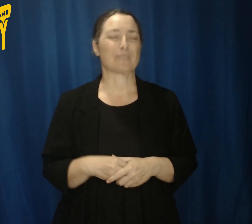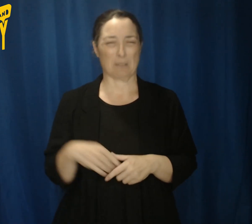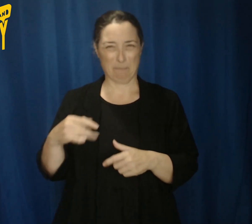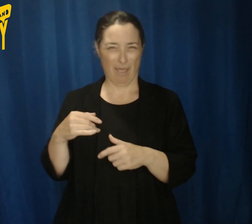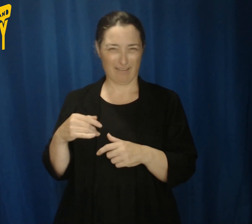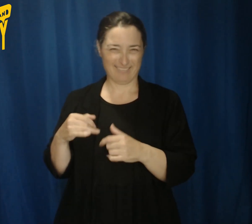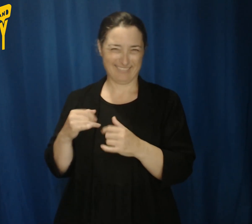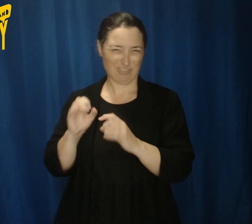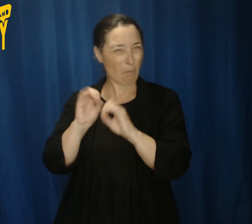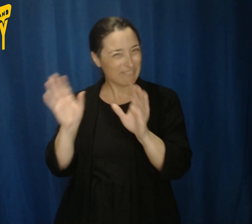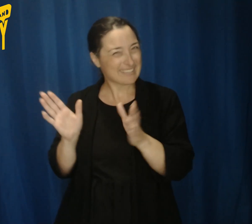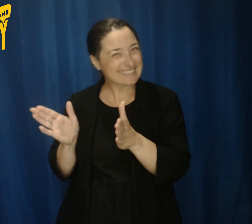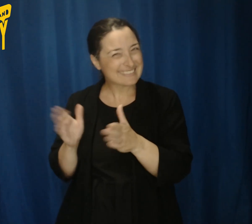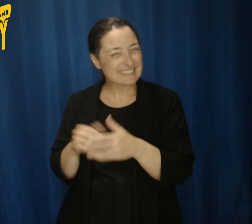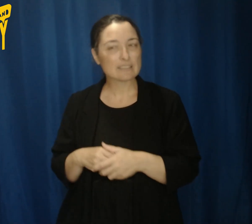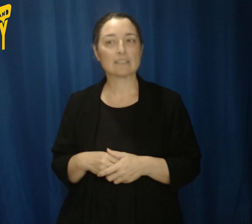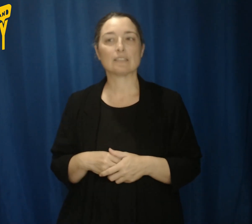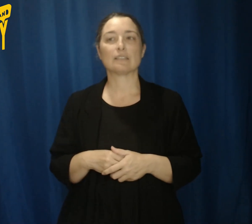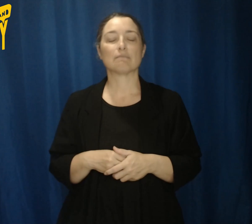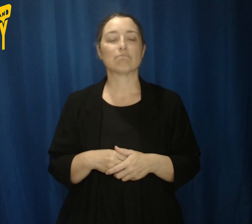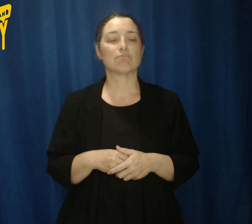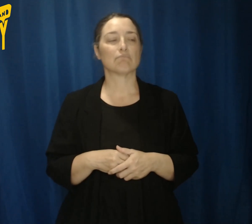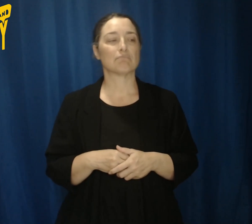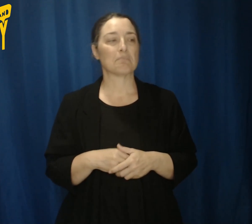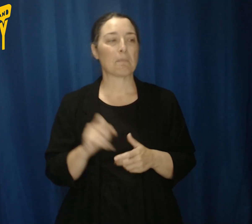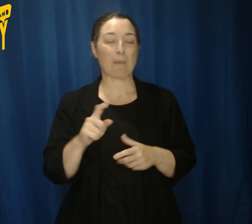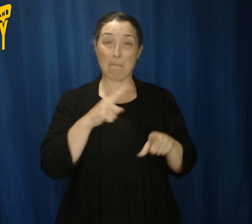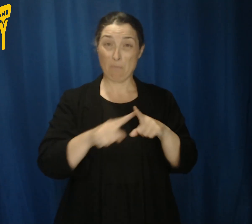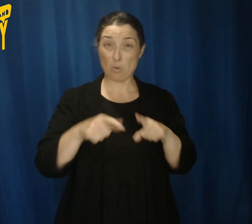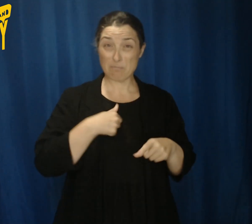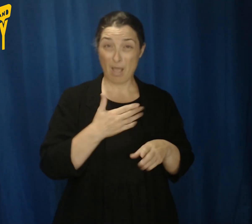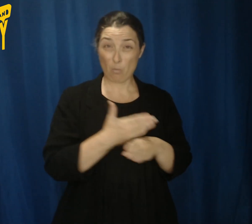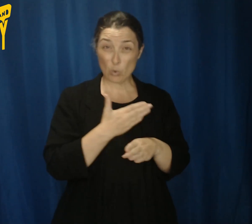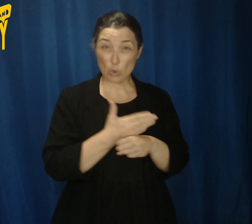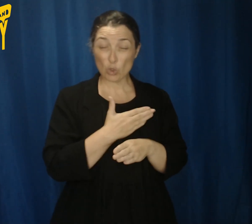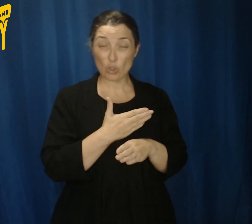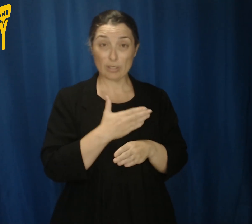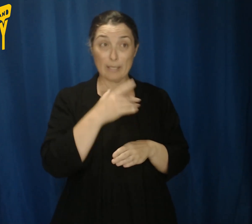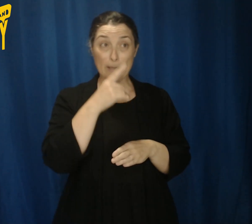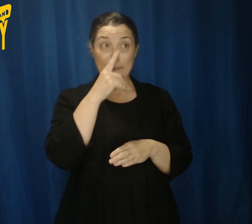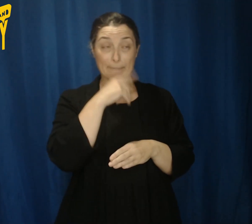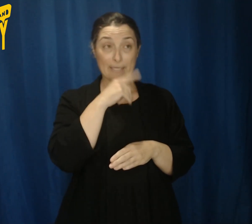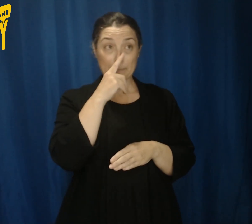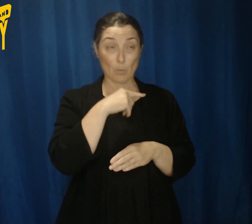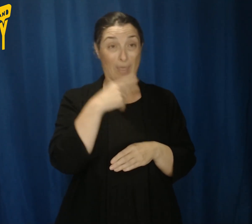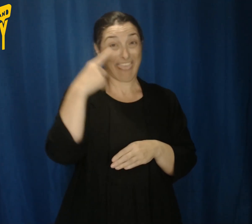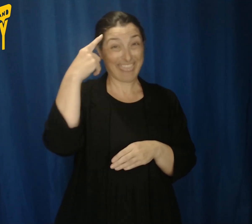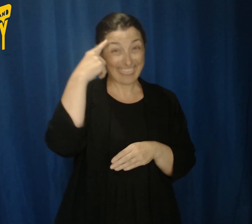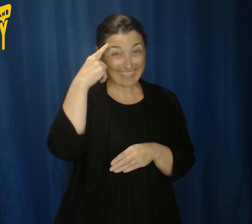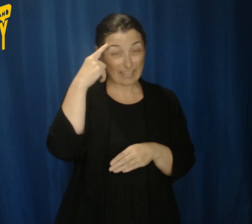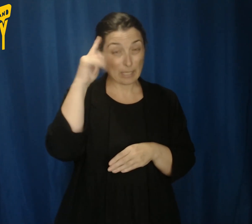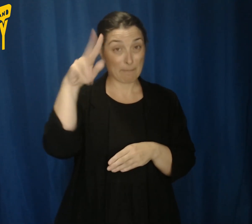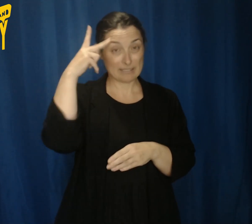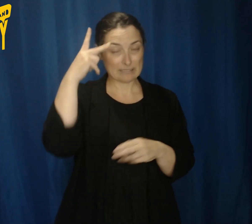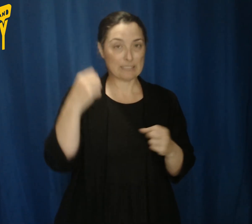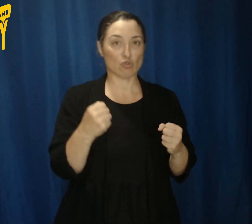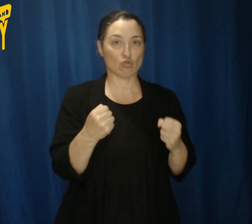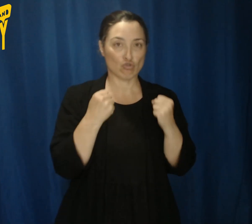that. But I think a lot of the rest of what I've done, it gets read as being very, politically strong and all the rest because it's disability